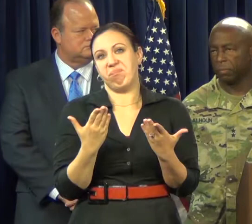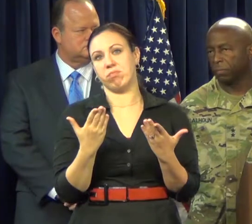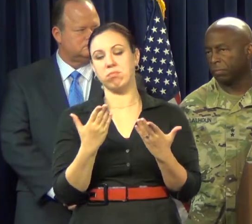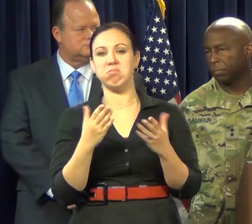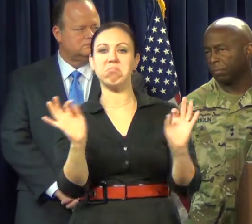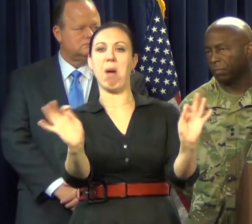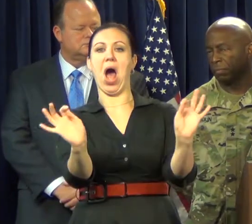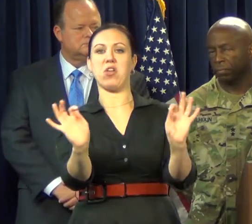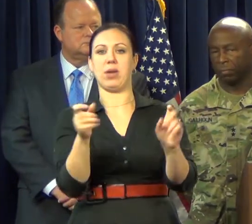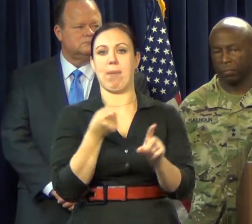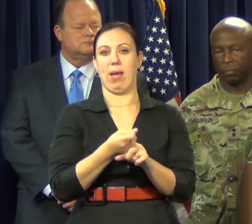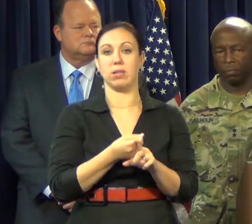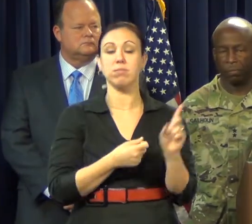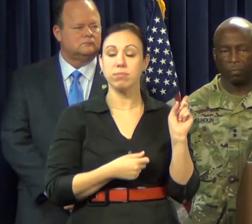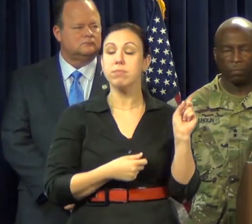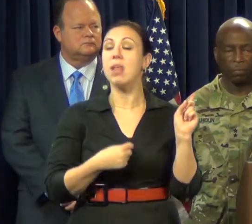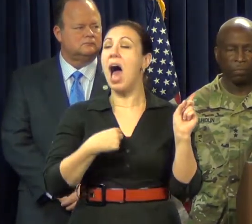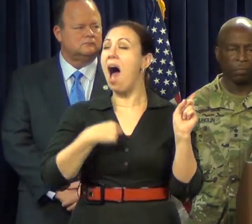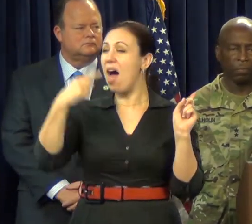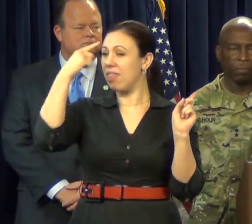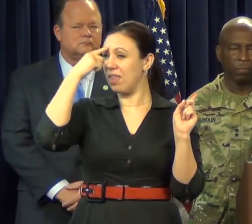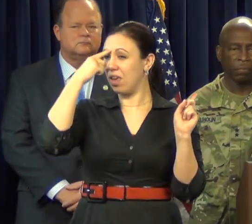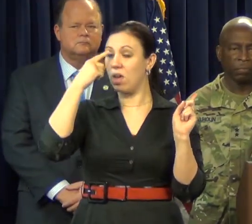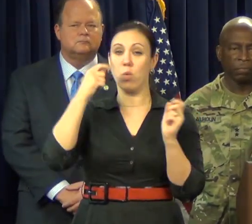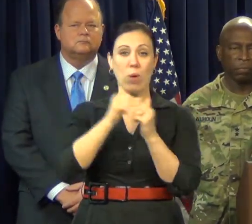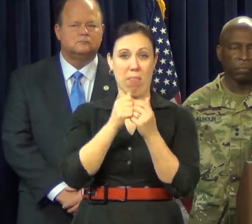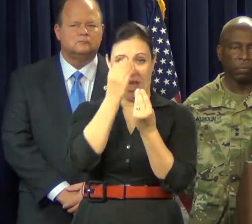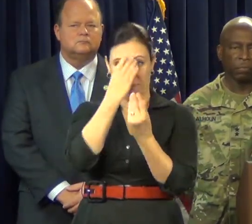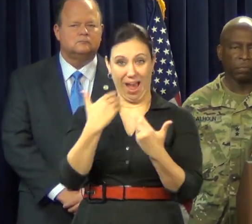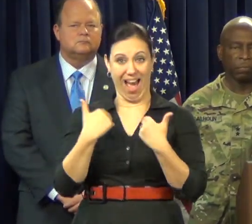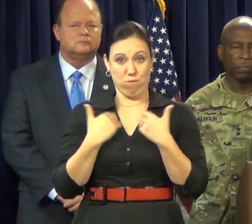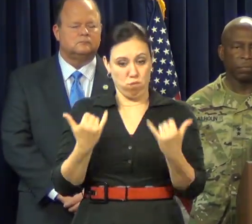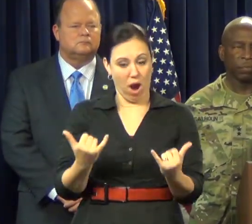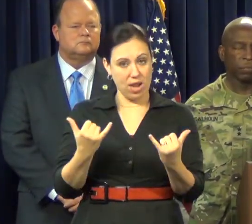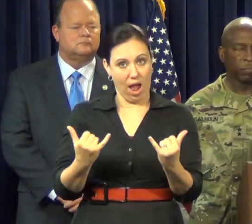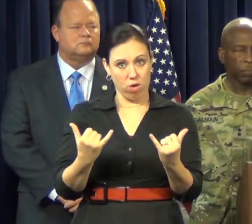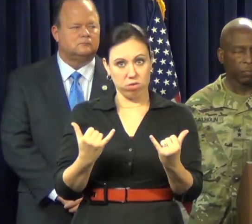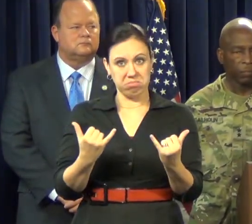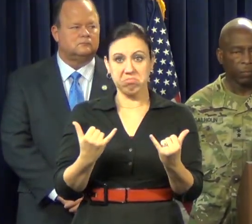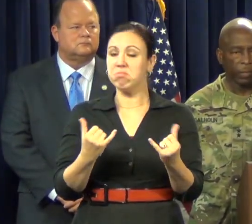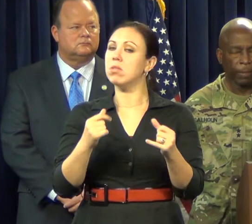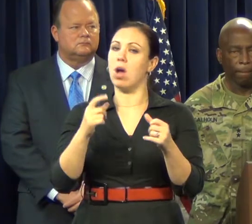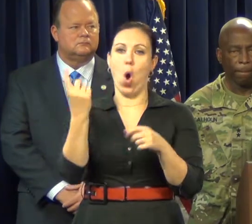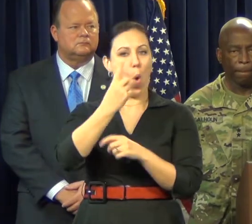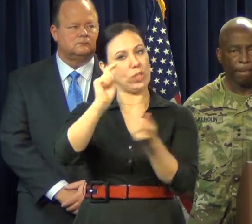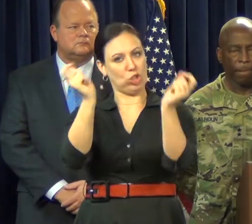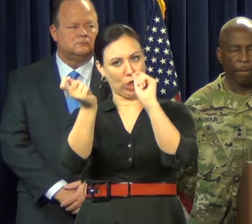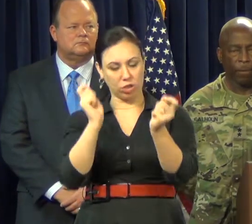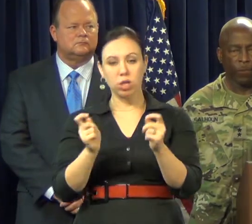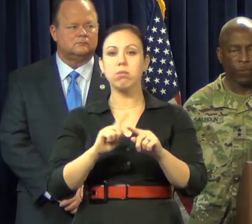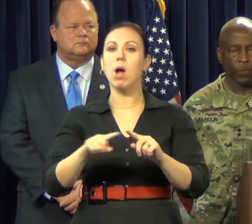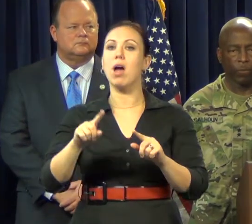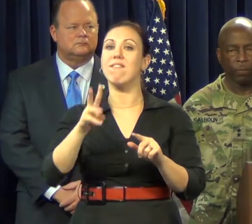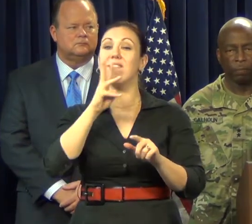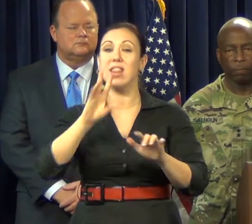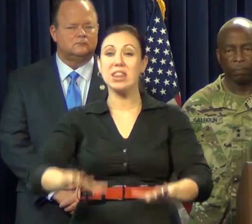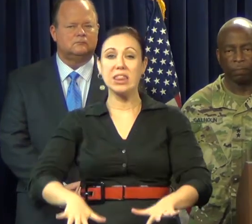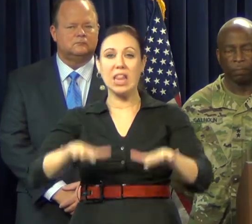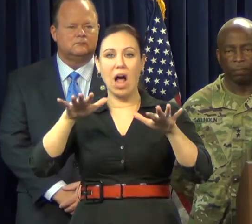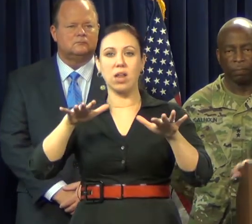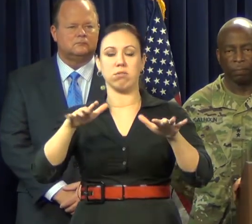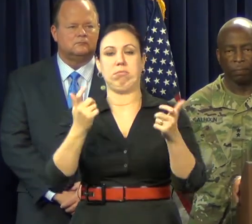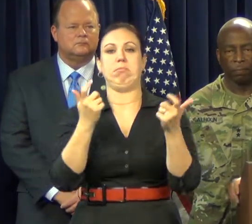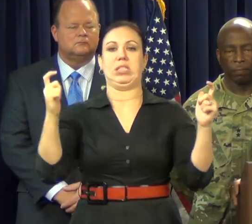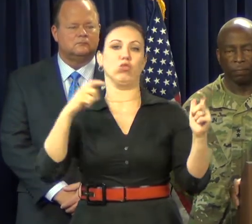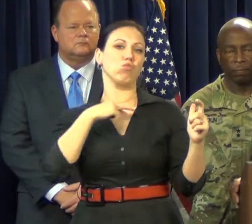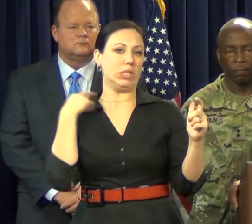just a moderate impact? Well, I mean, I think given the information that we have today, right now, which is continually changing, flooding would be the biggest